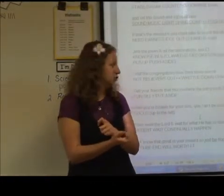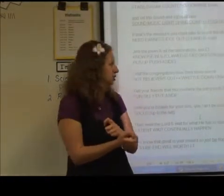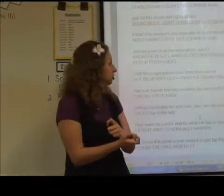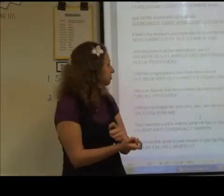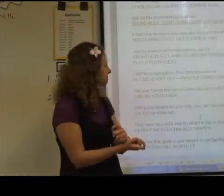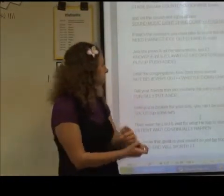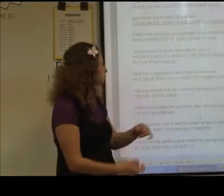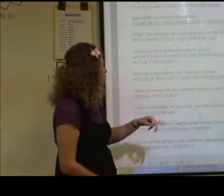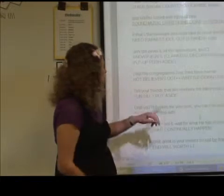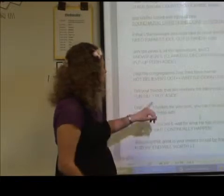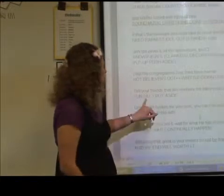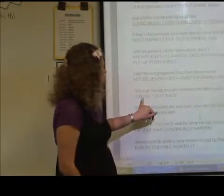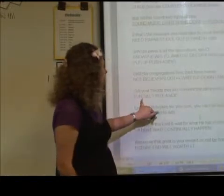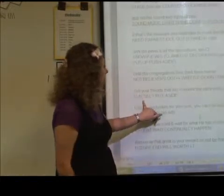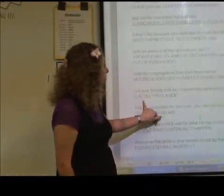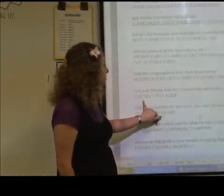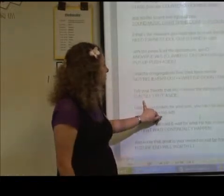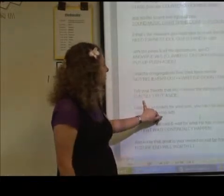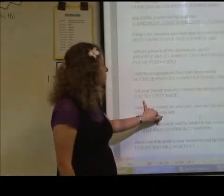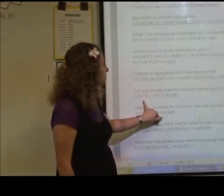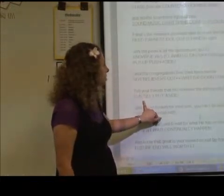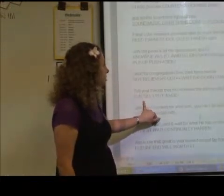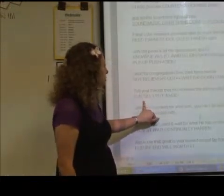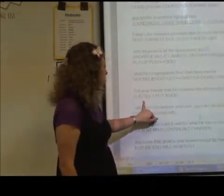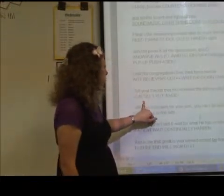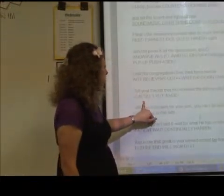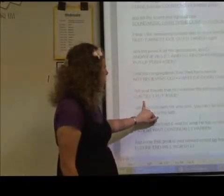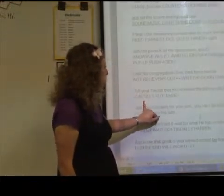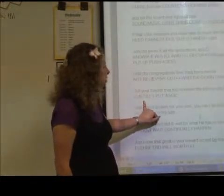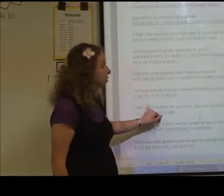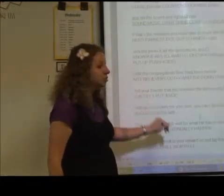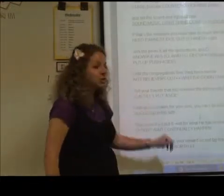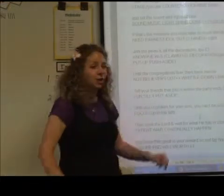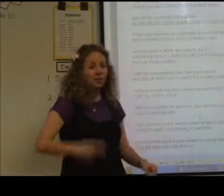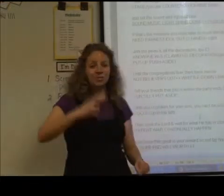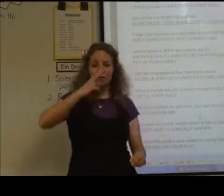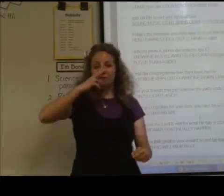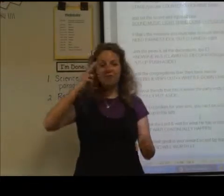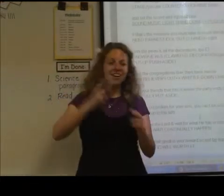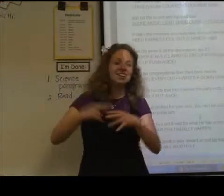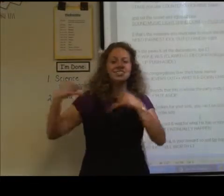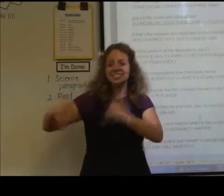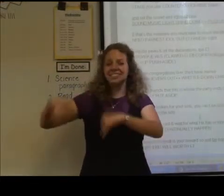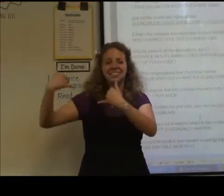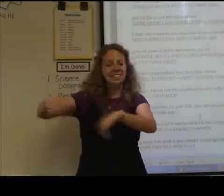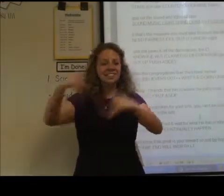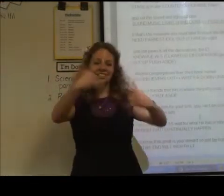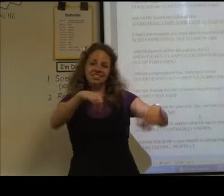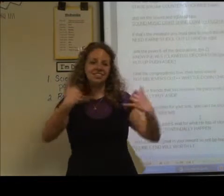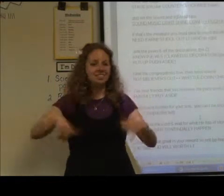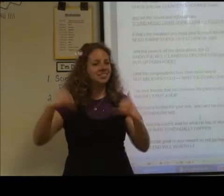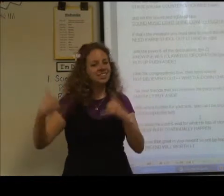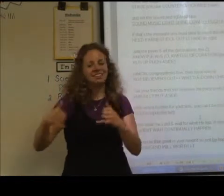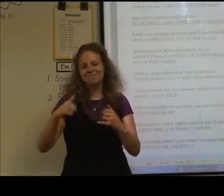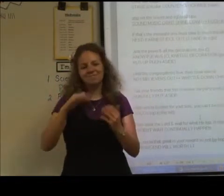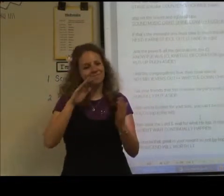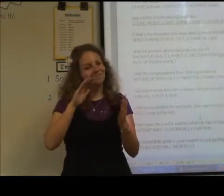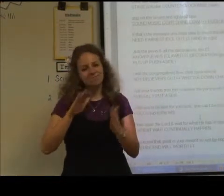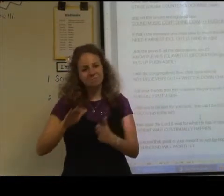change. Okay, tell your friends that this is where the party ends. So the fun, silly, silly, silly,